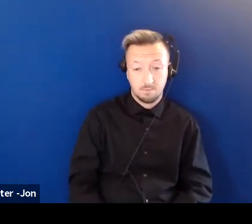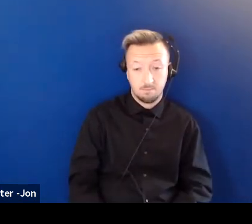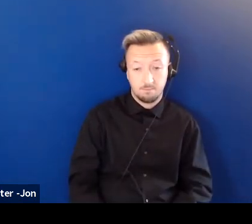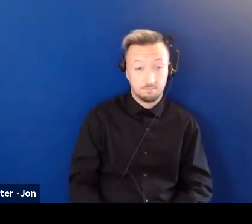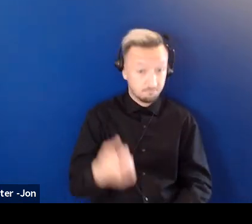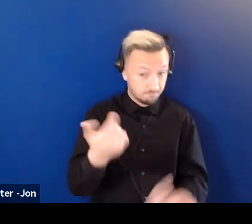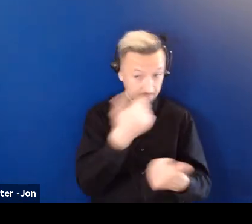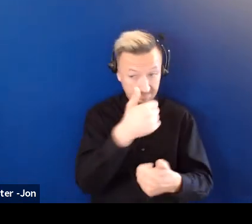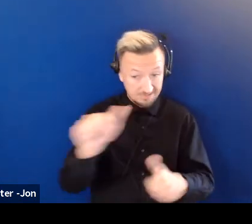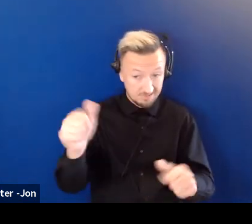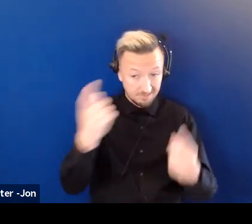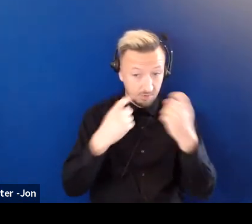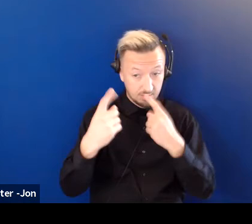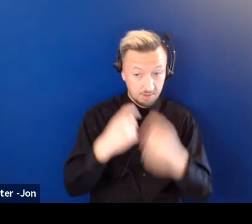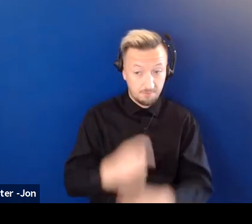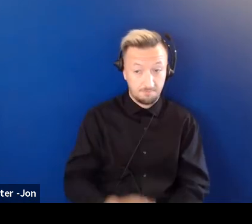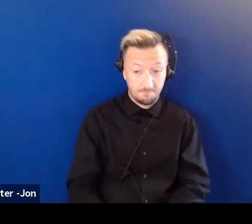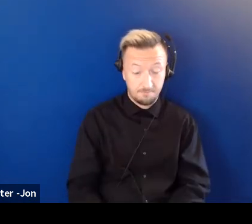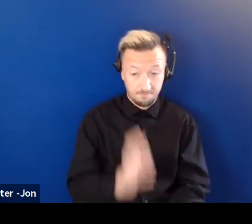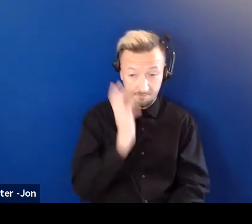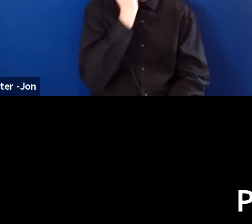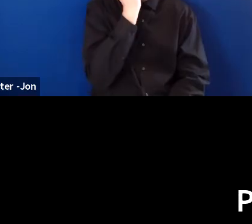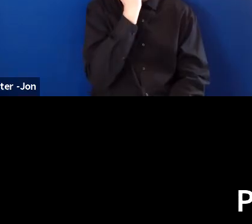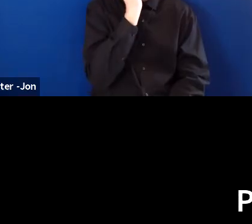Does anyone have any questions for us?